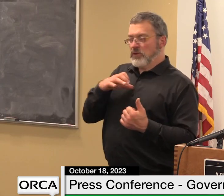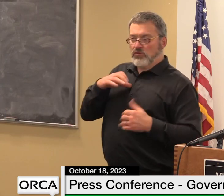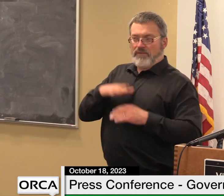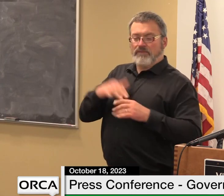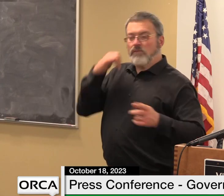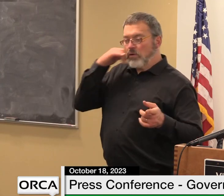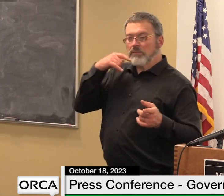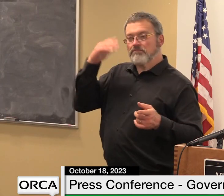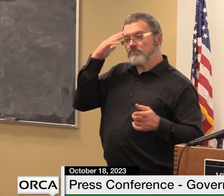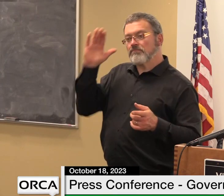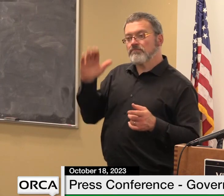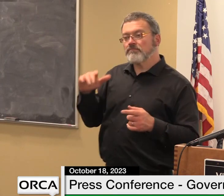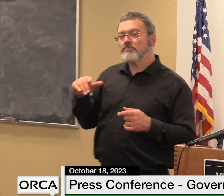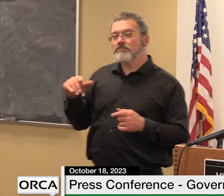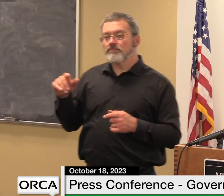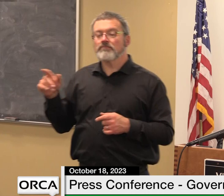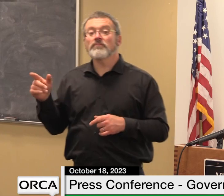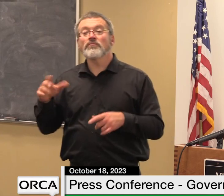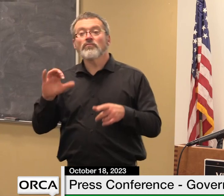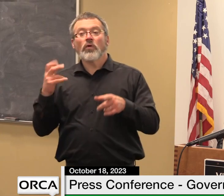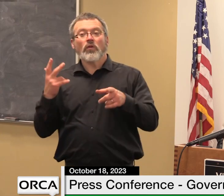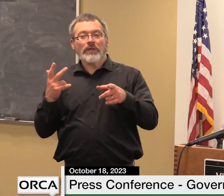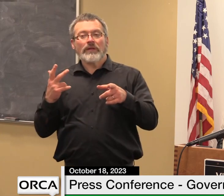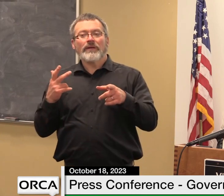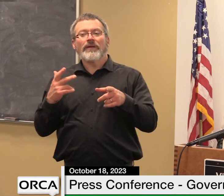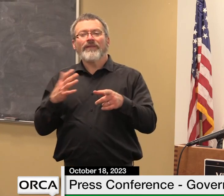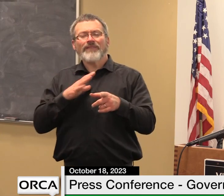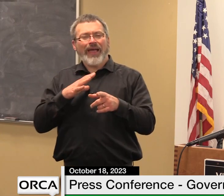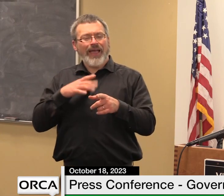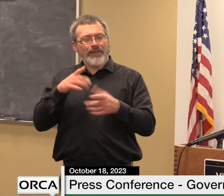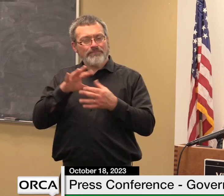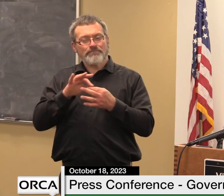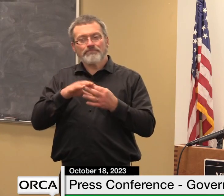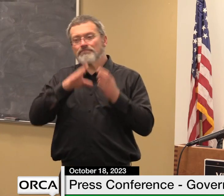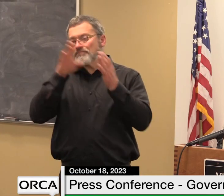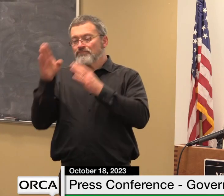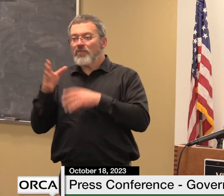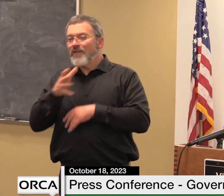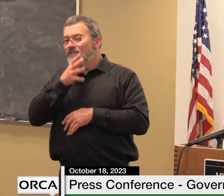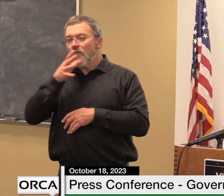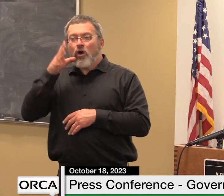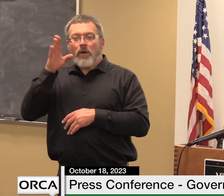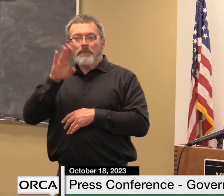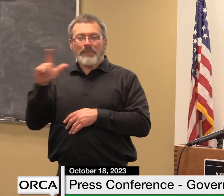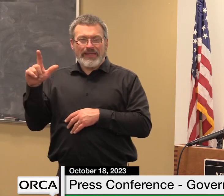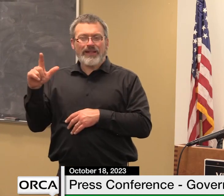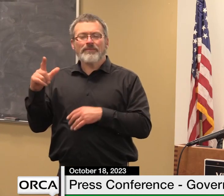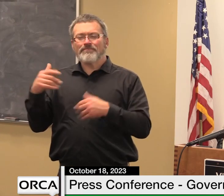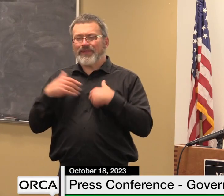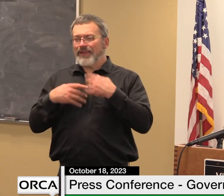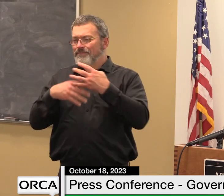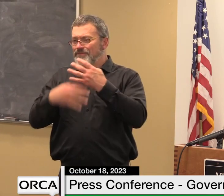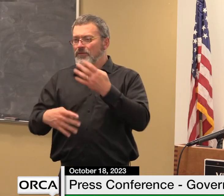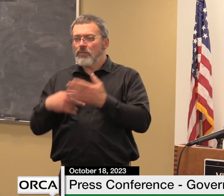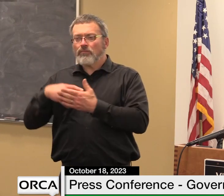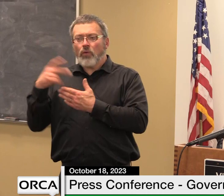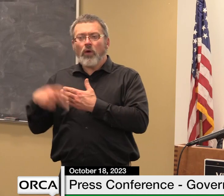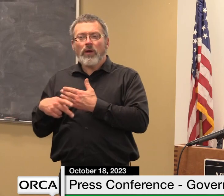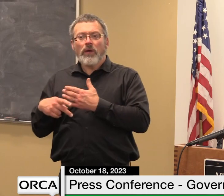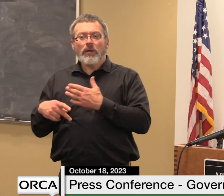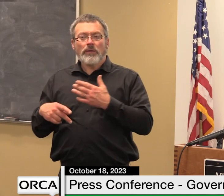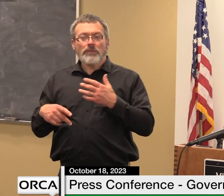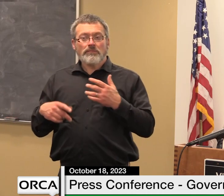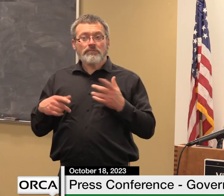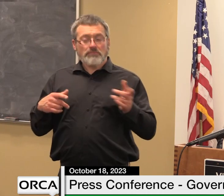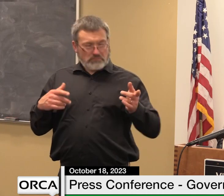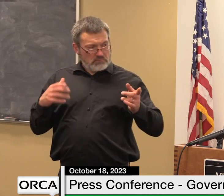Governor, I have a question about the Farm Bill and some of the programs that are associated with that. As you know, we have the emergency FEMA aid that